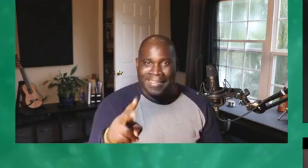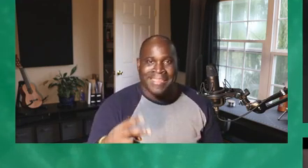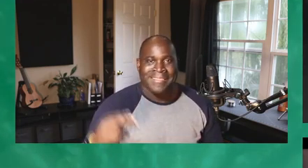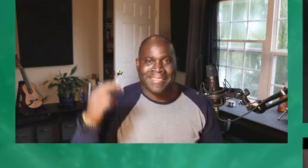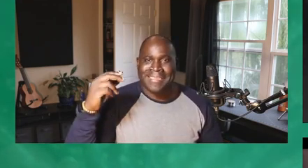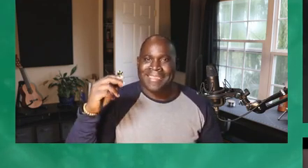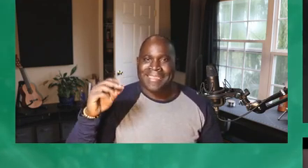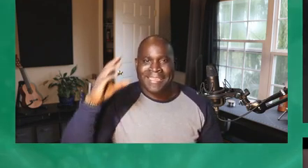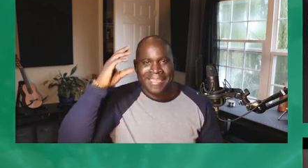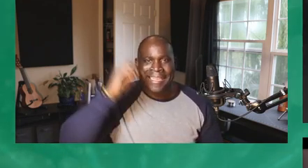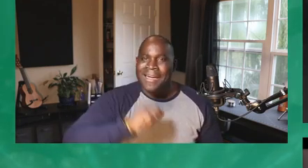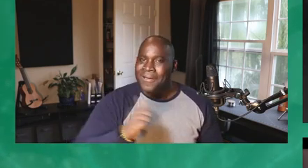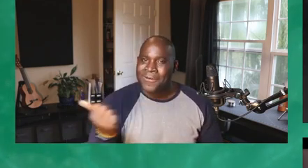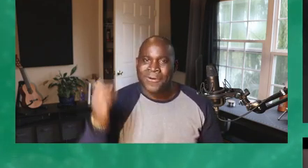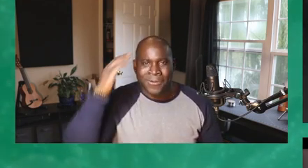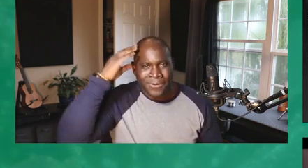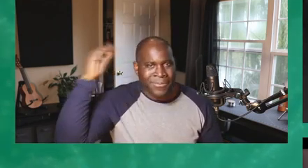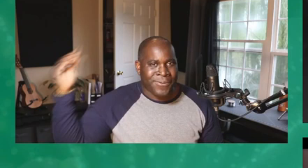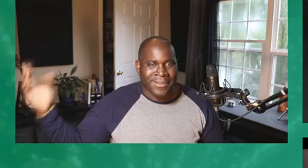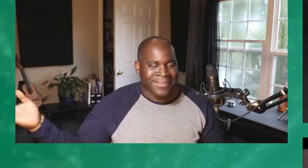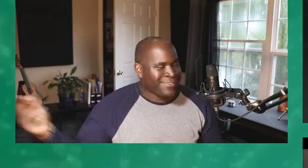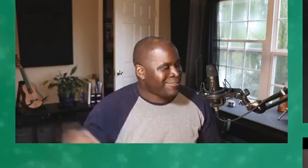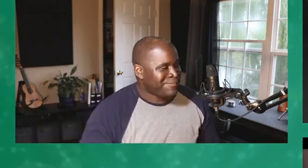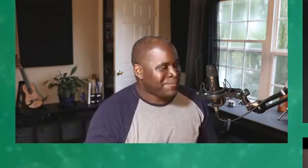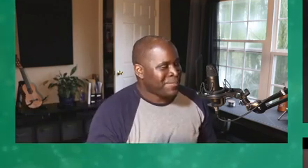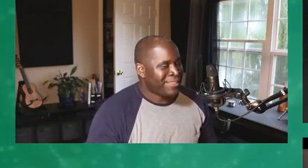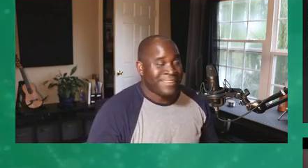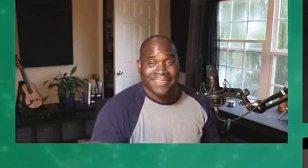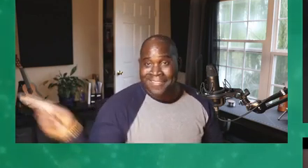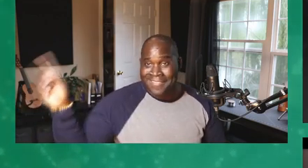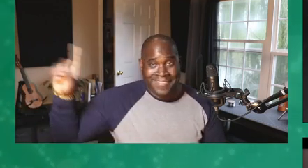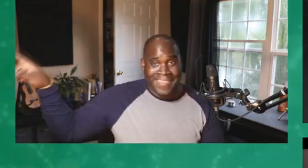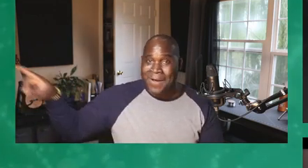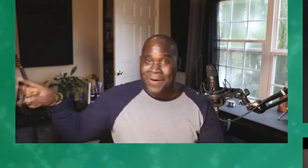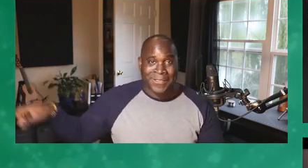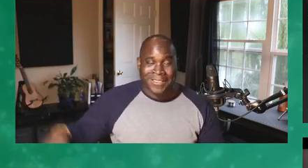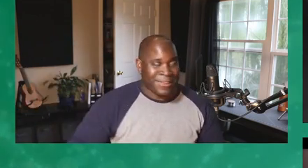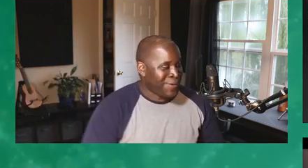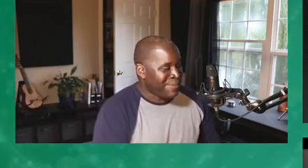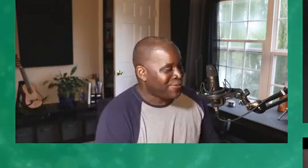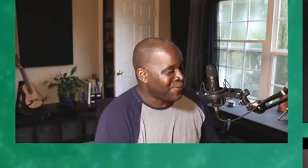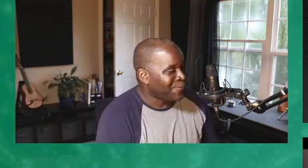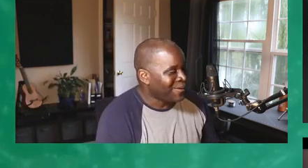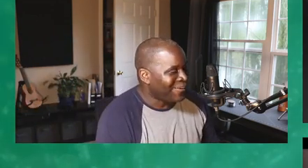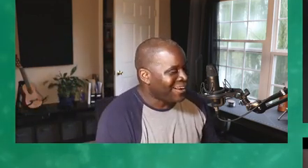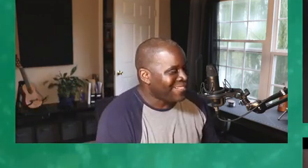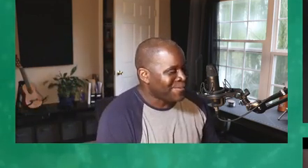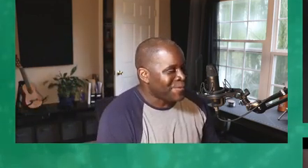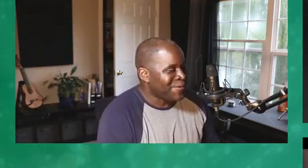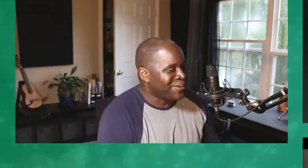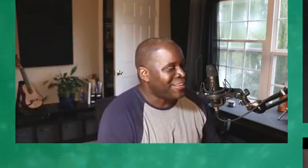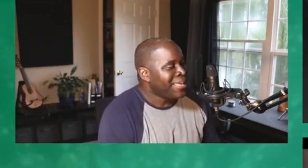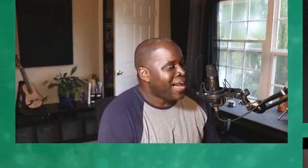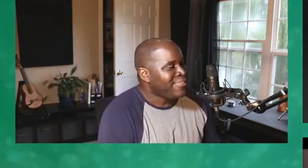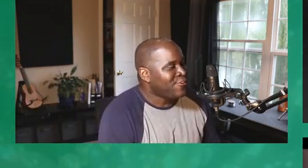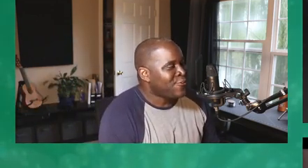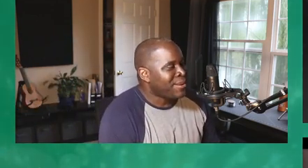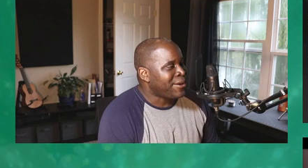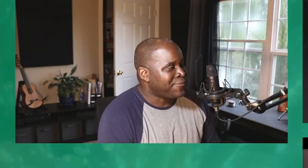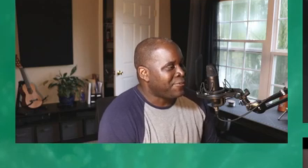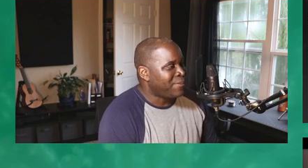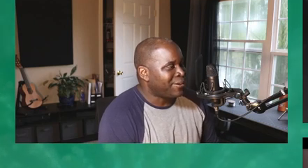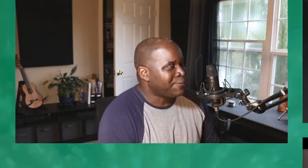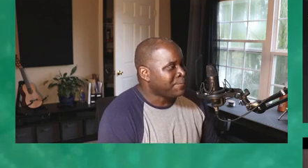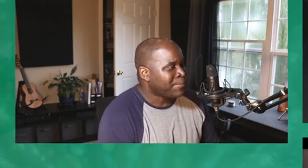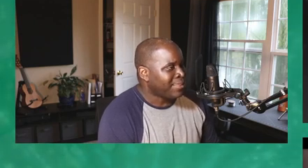You should see the other boys, because they all look like crap too. All right, so it's all good. I think she's